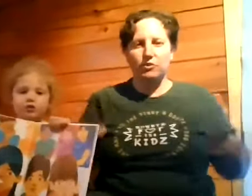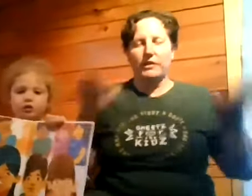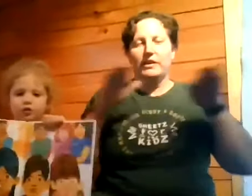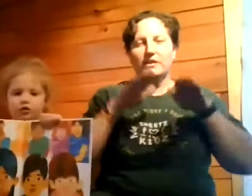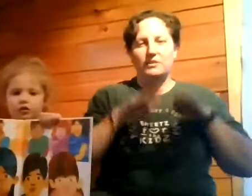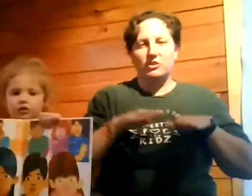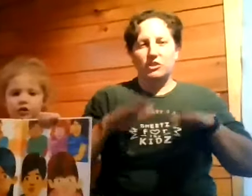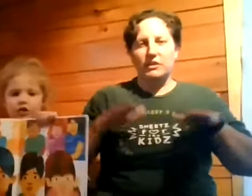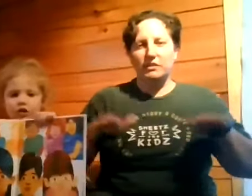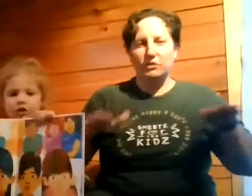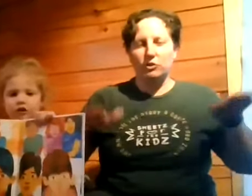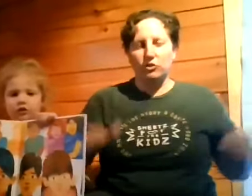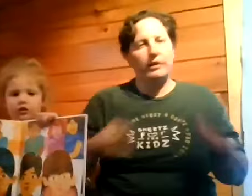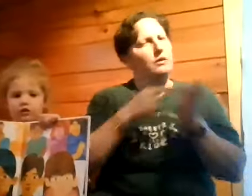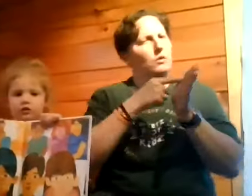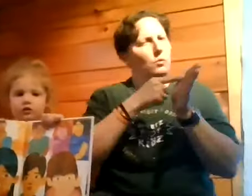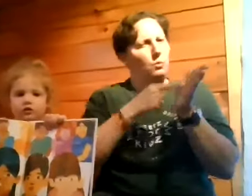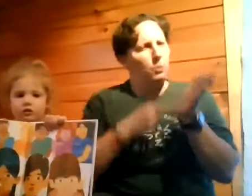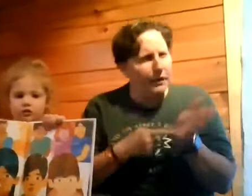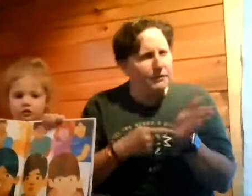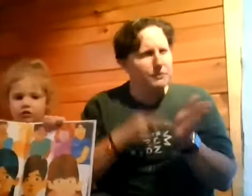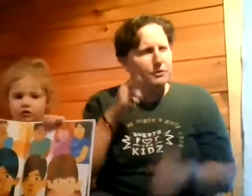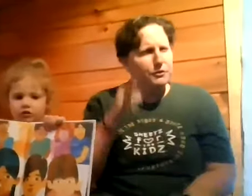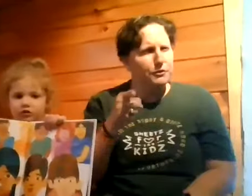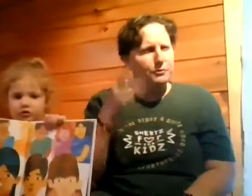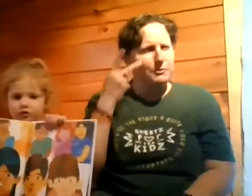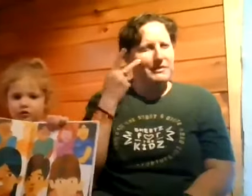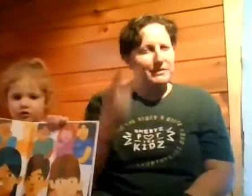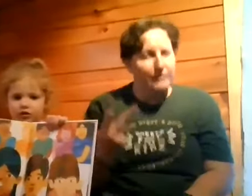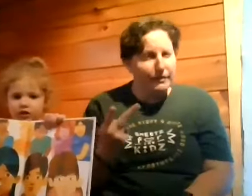Children, children, what do you see?